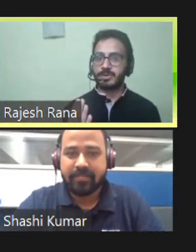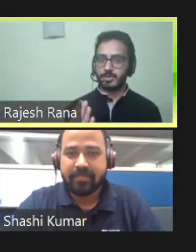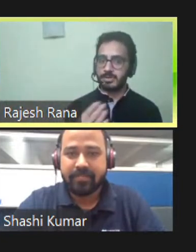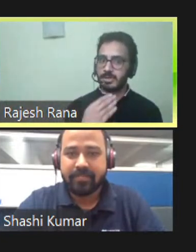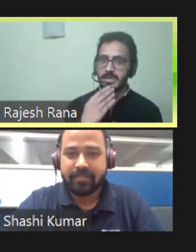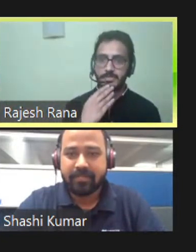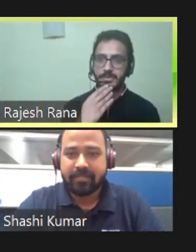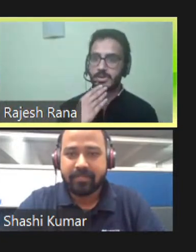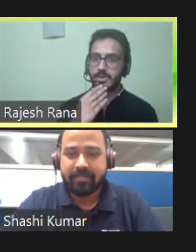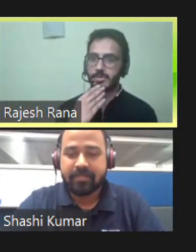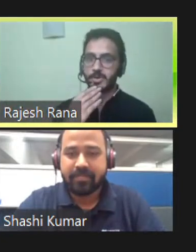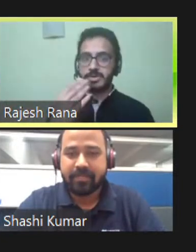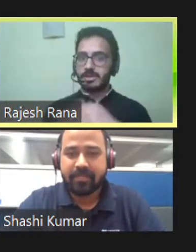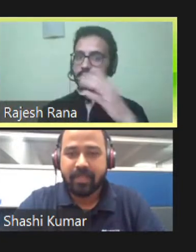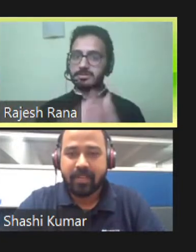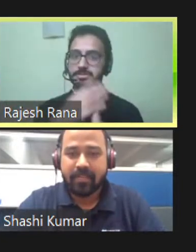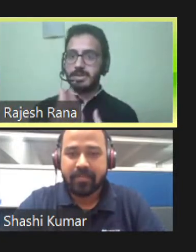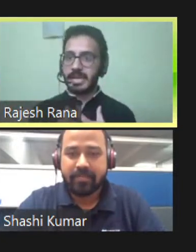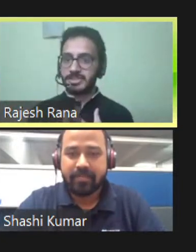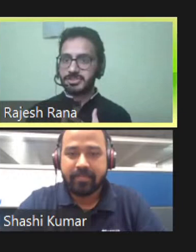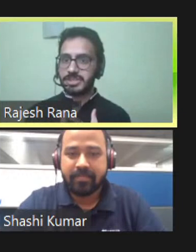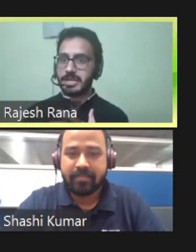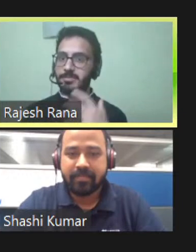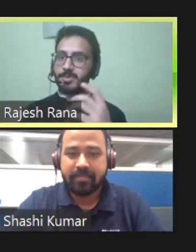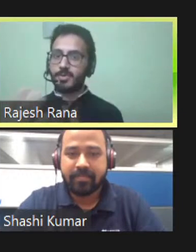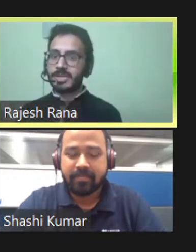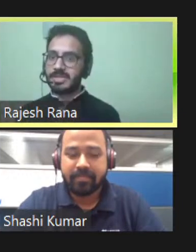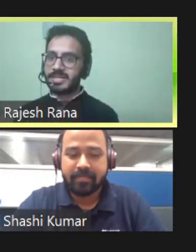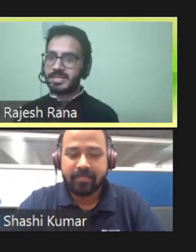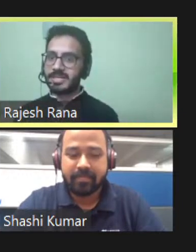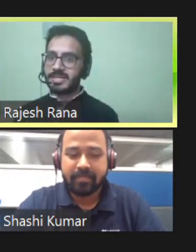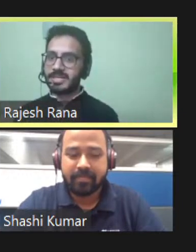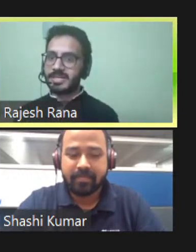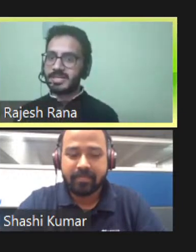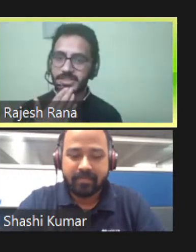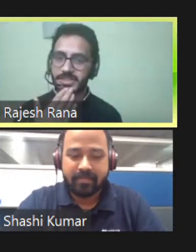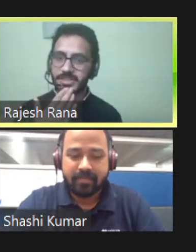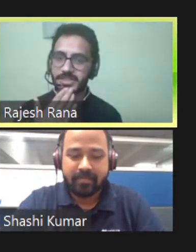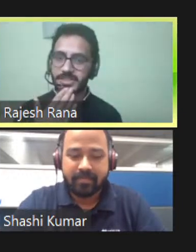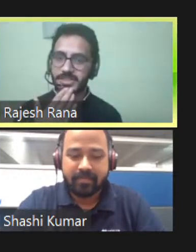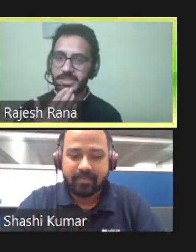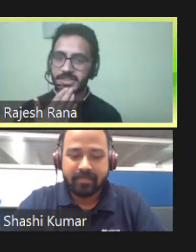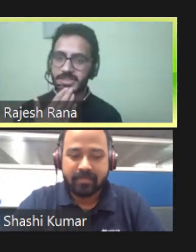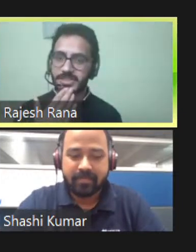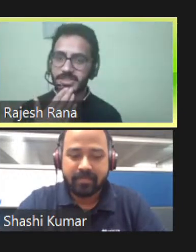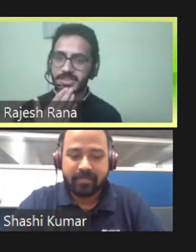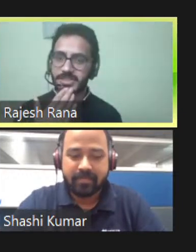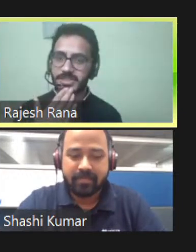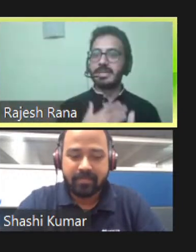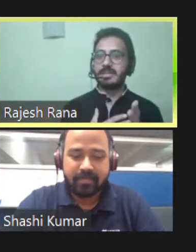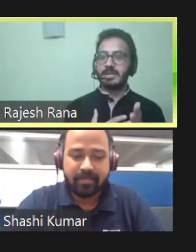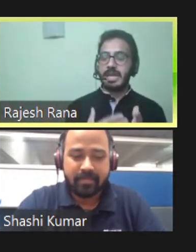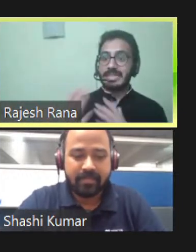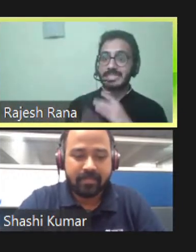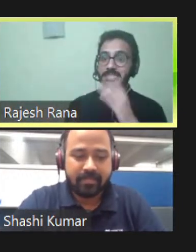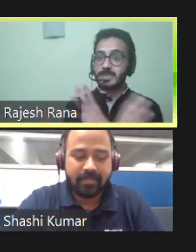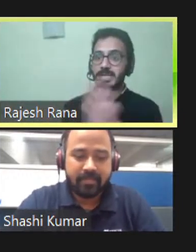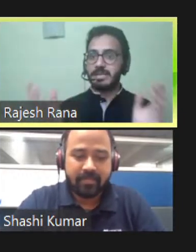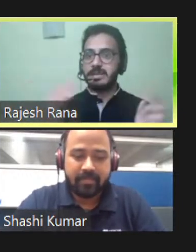role. If we talk about, so hand shape, orientation, location, and the movement and the